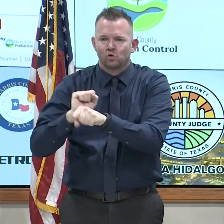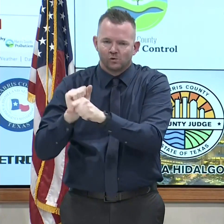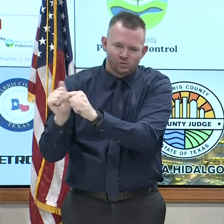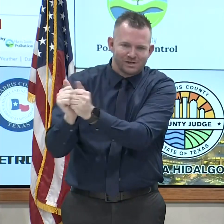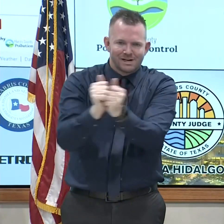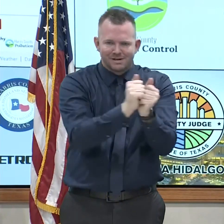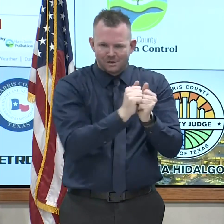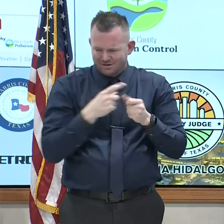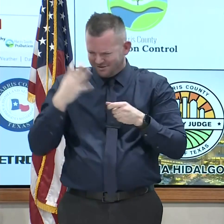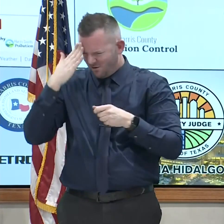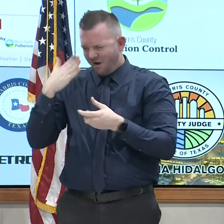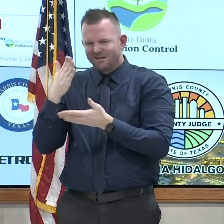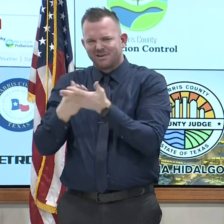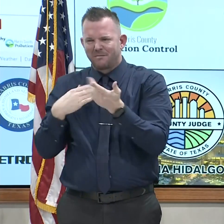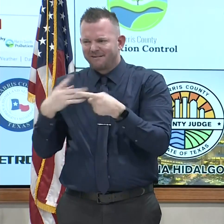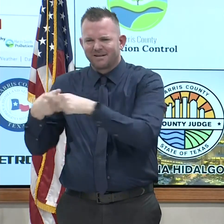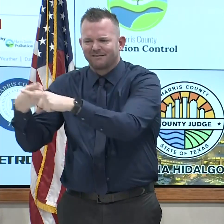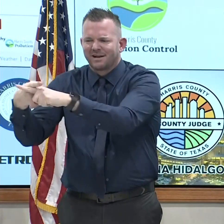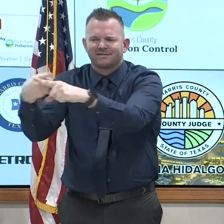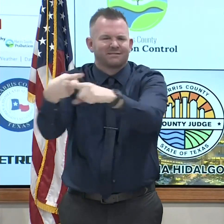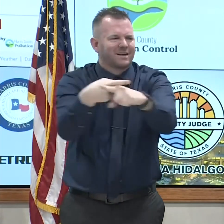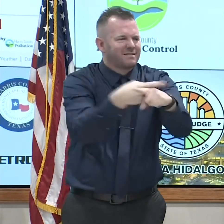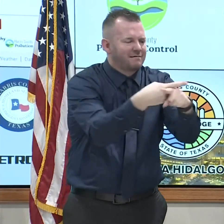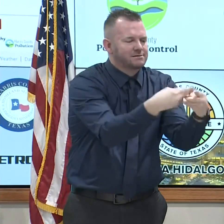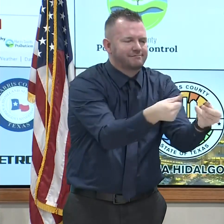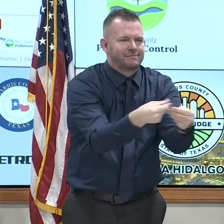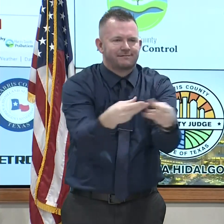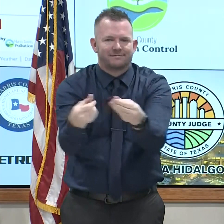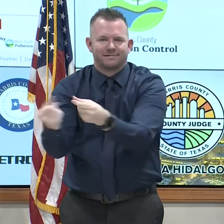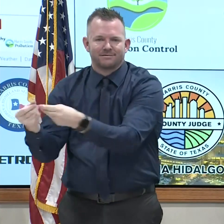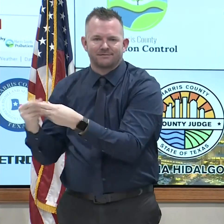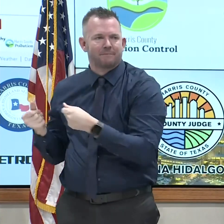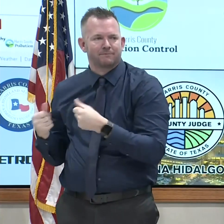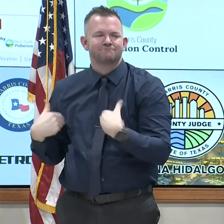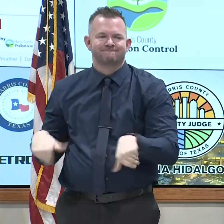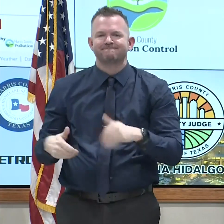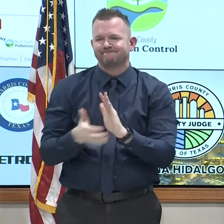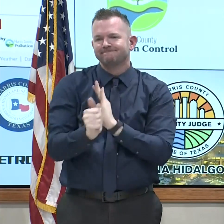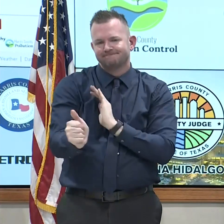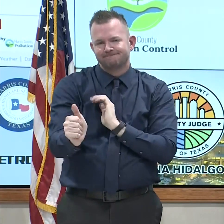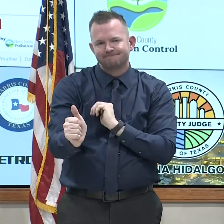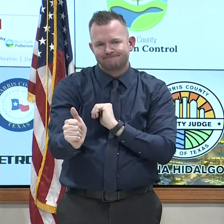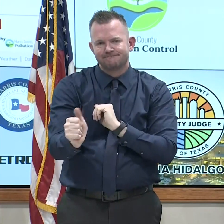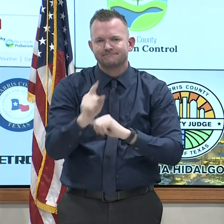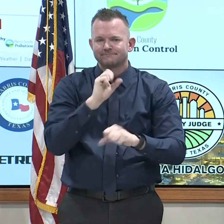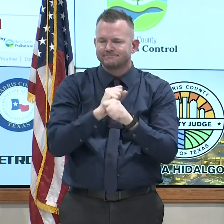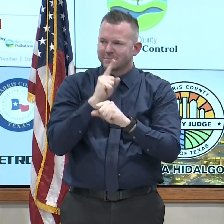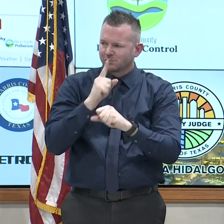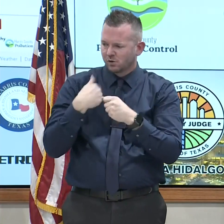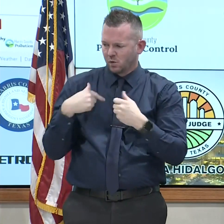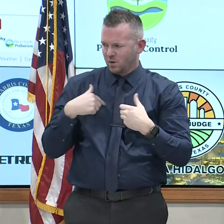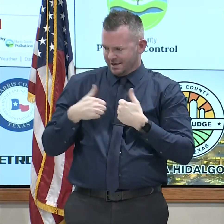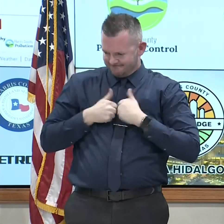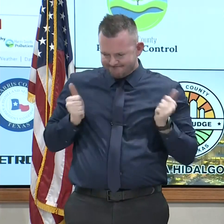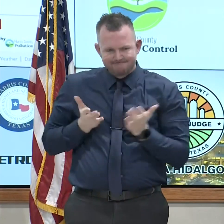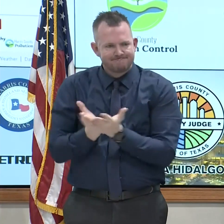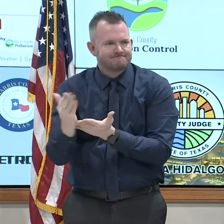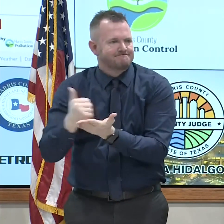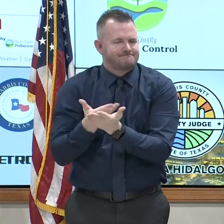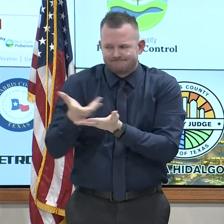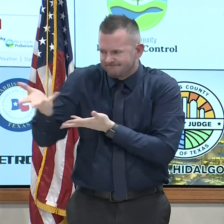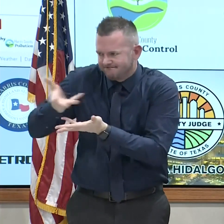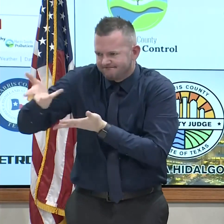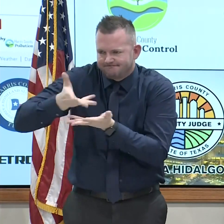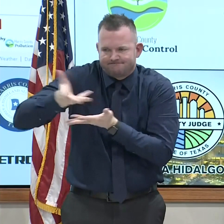Ensuring that there is a conversation rather than a conflict. Ensuring that the